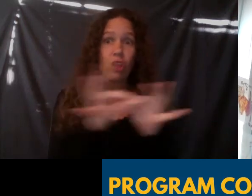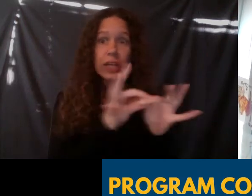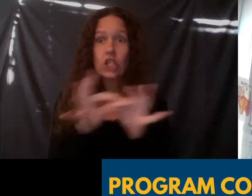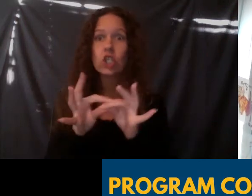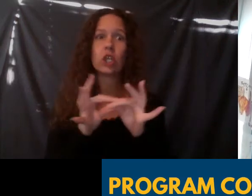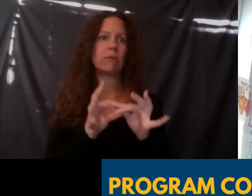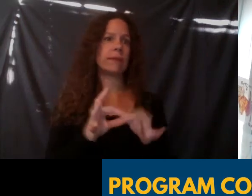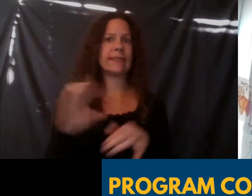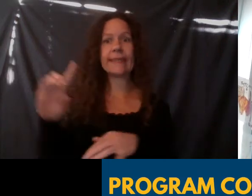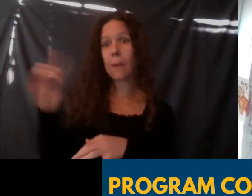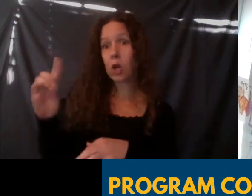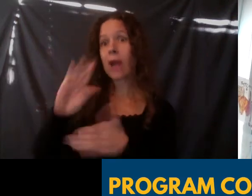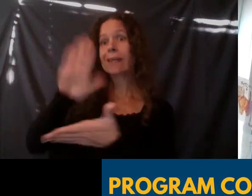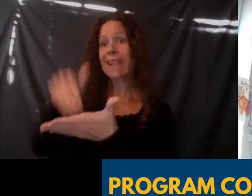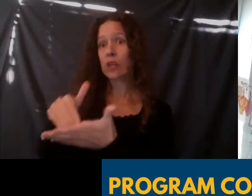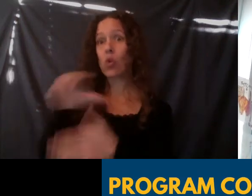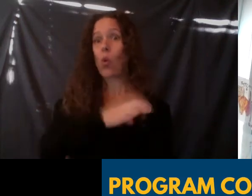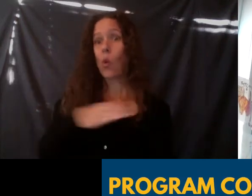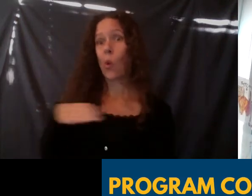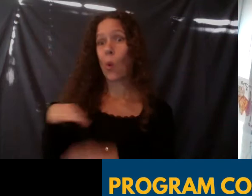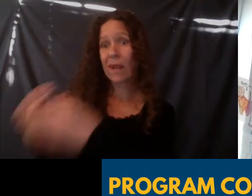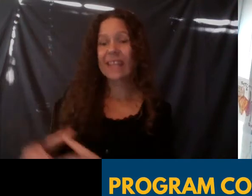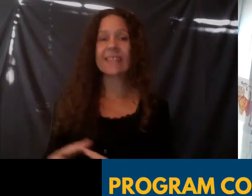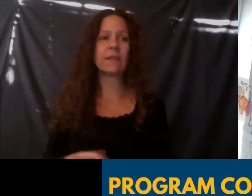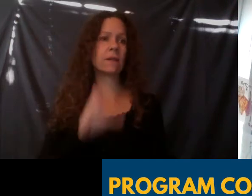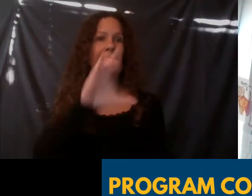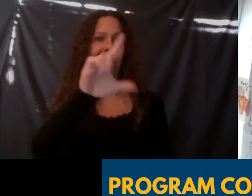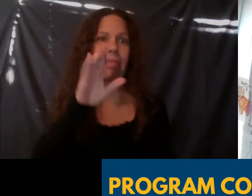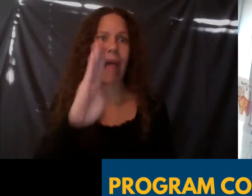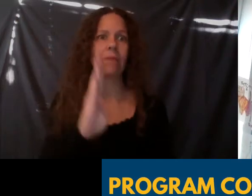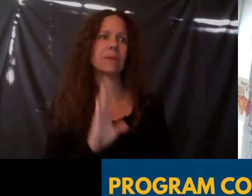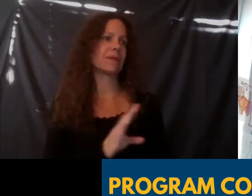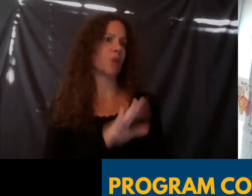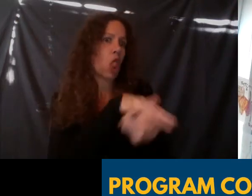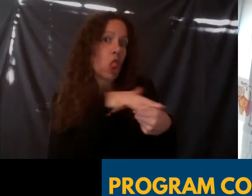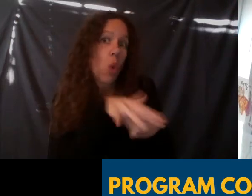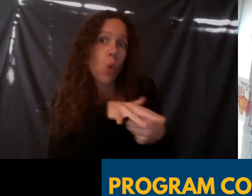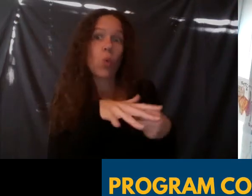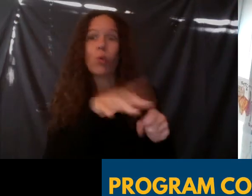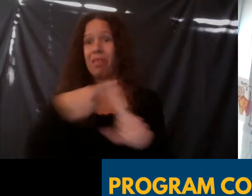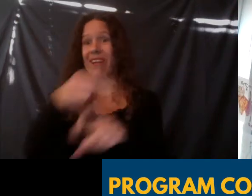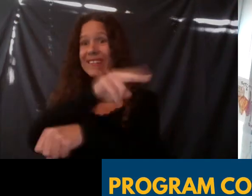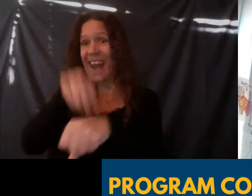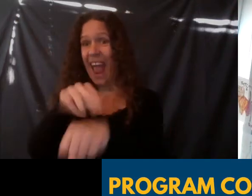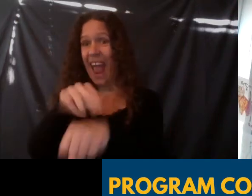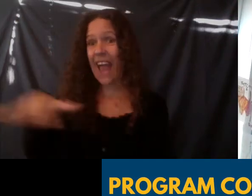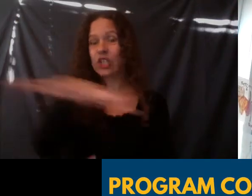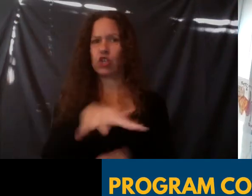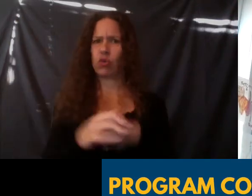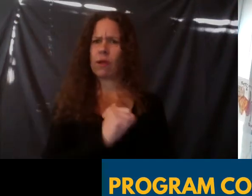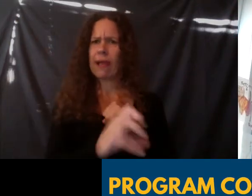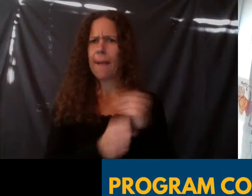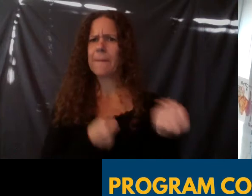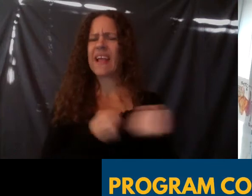and clubs and local, state, and national campaigns, supporting everything from candidates for school boards, city councils, and boards